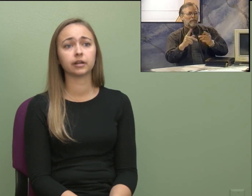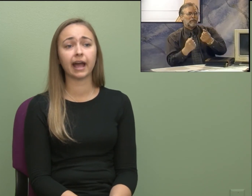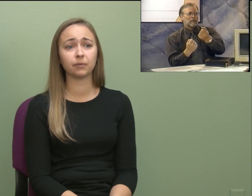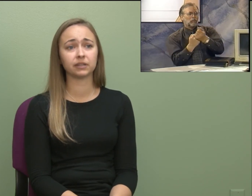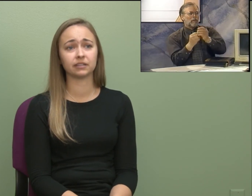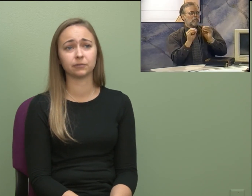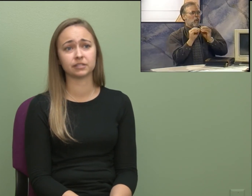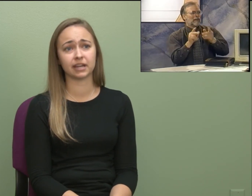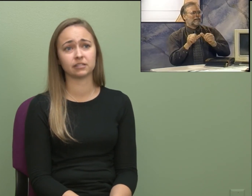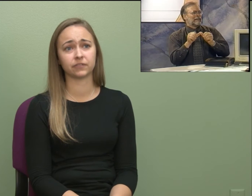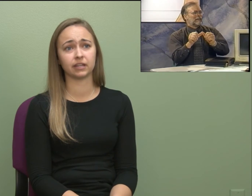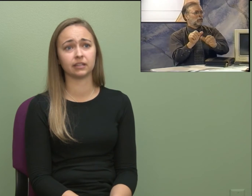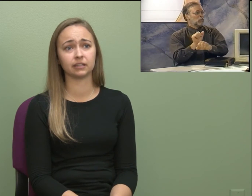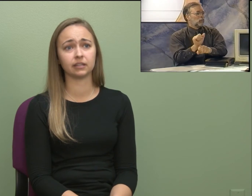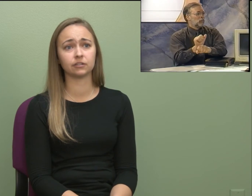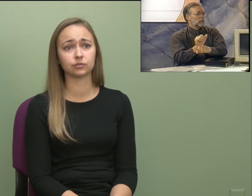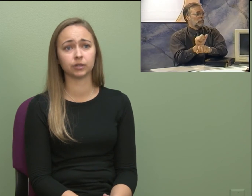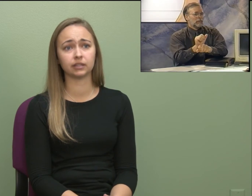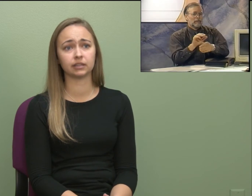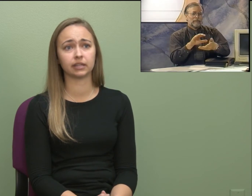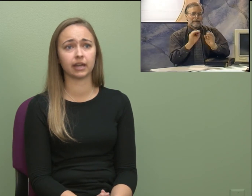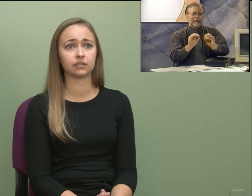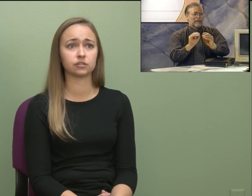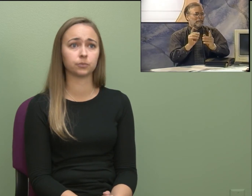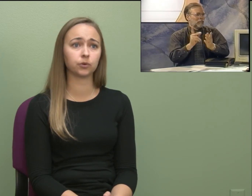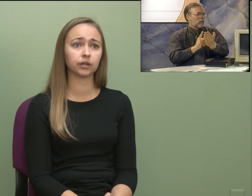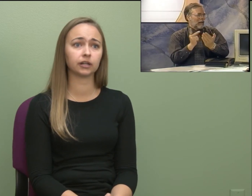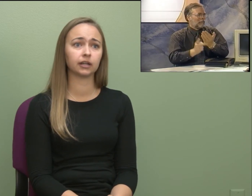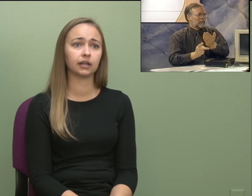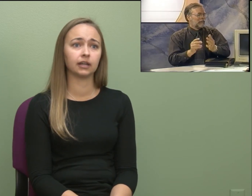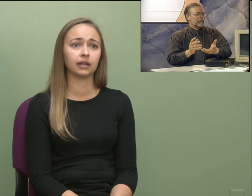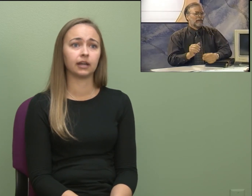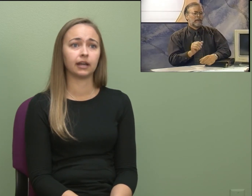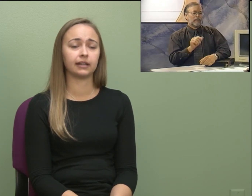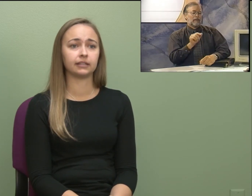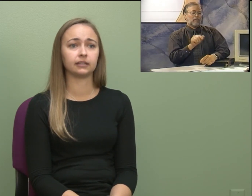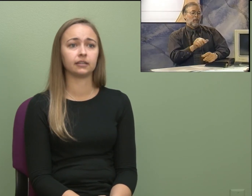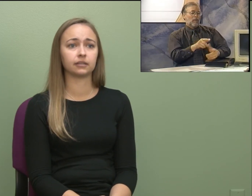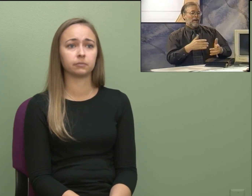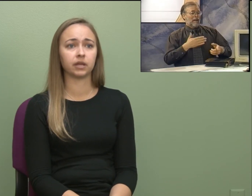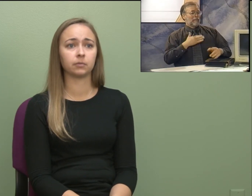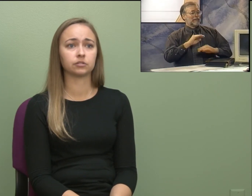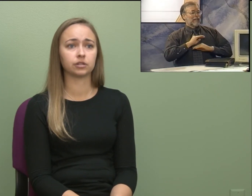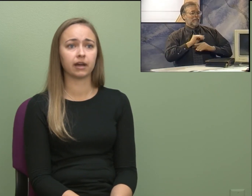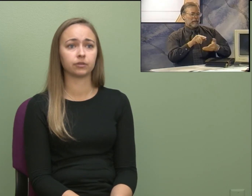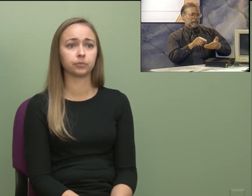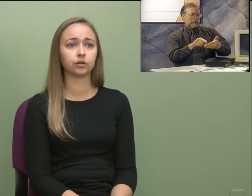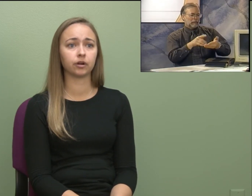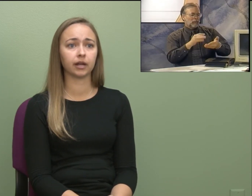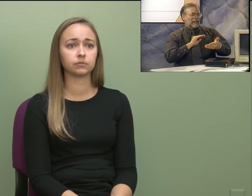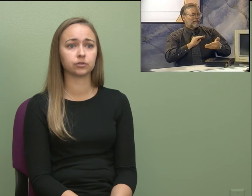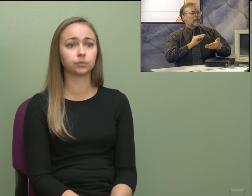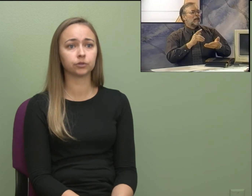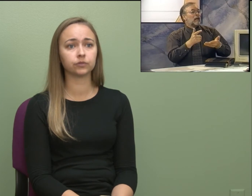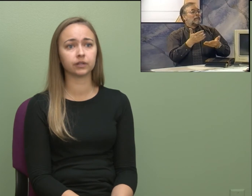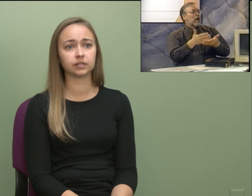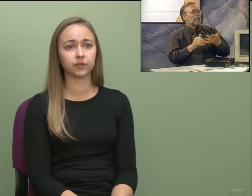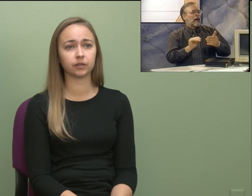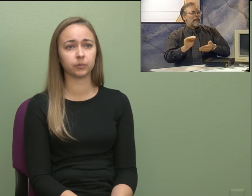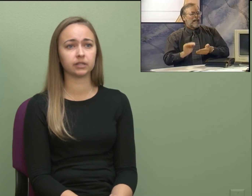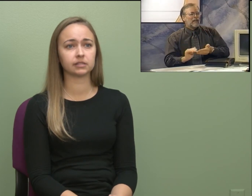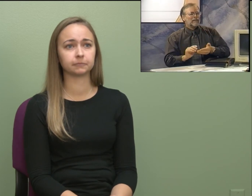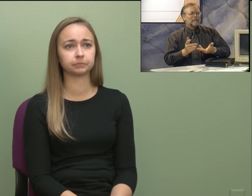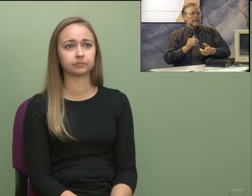People were happy and they were satisfied. They enjoyed that they had the support and be able to have the program to improve